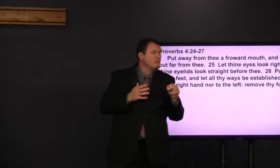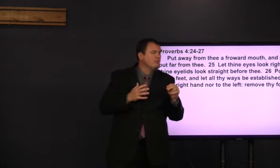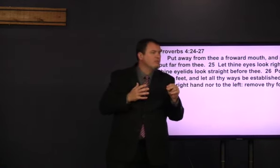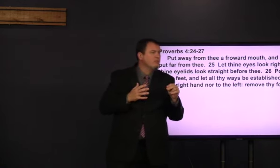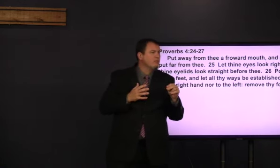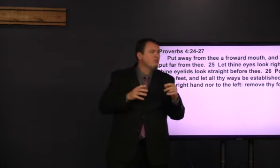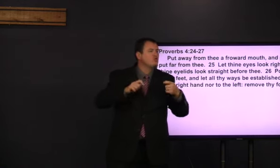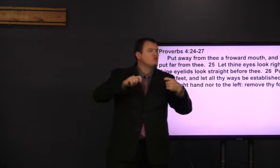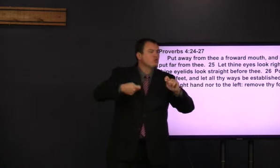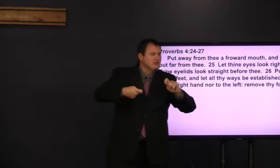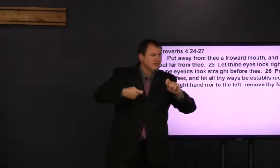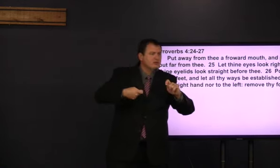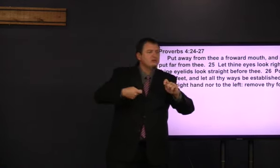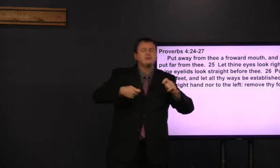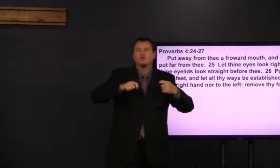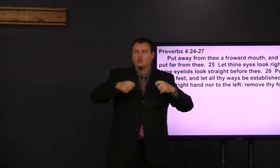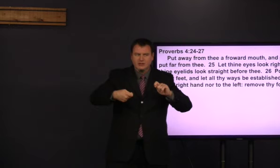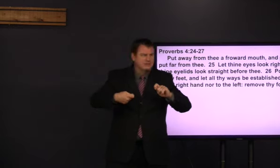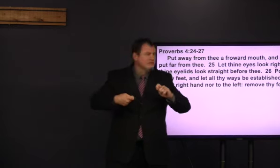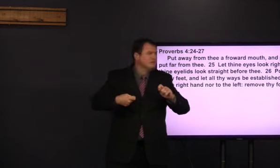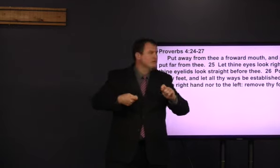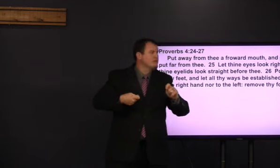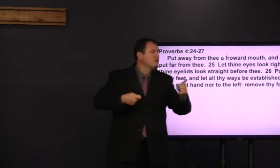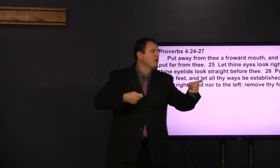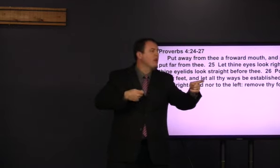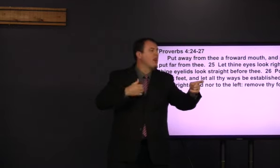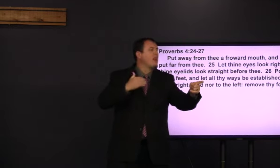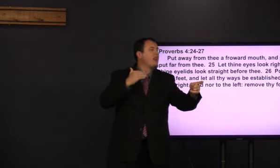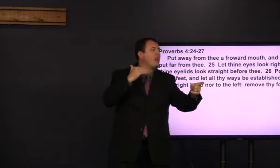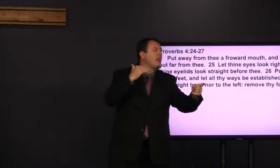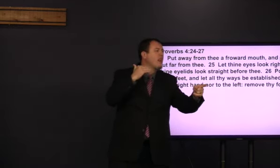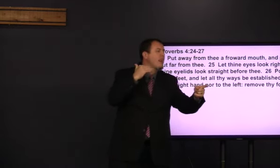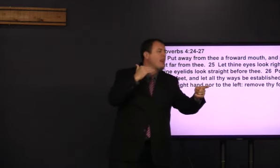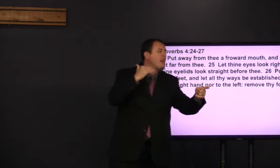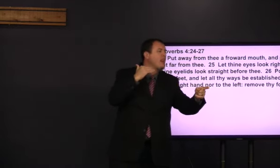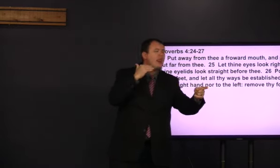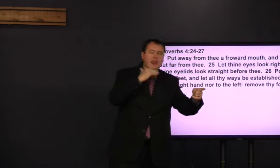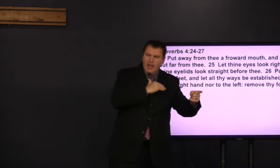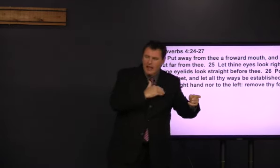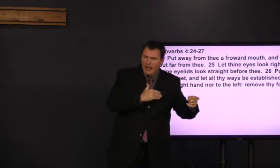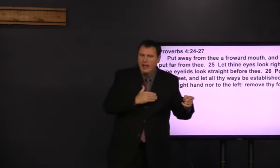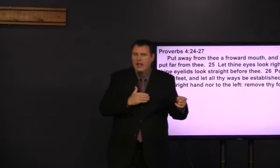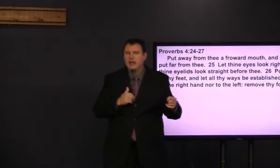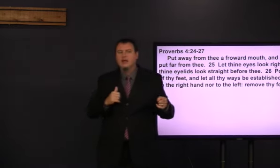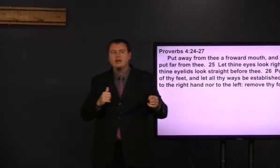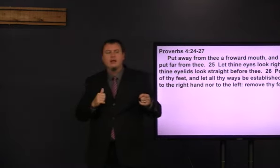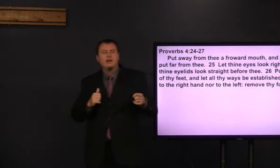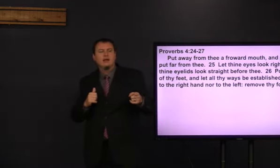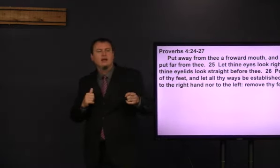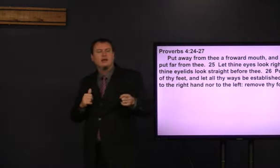Sad, twisted, lying,